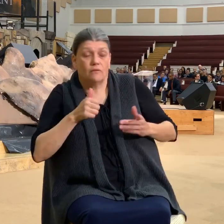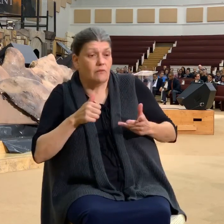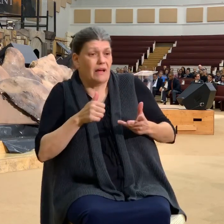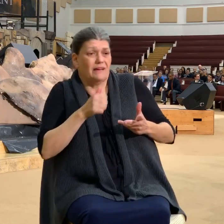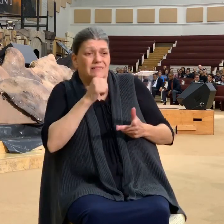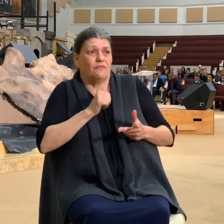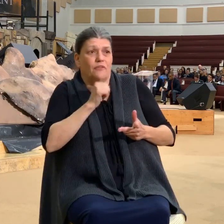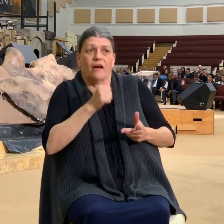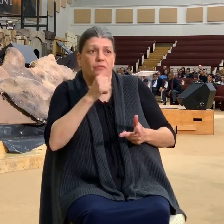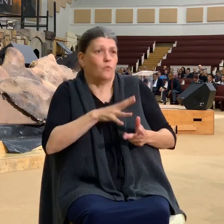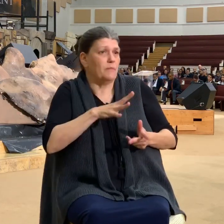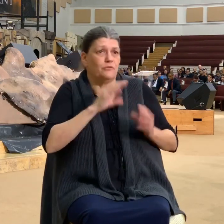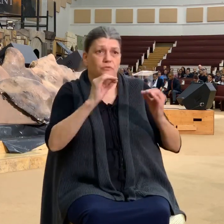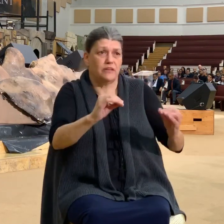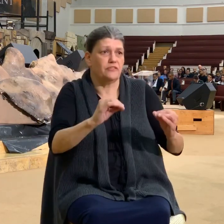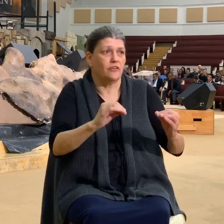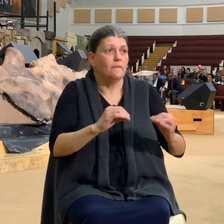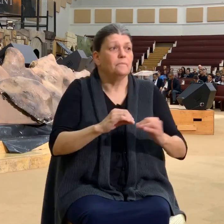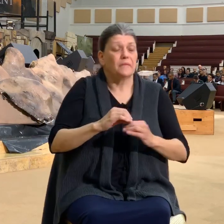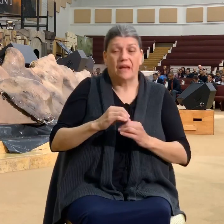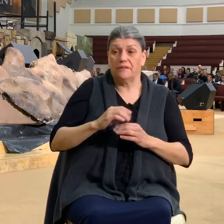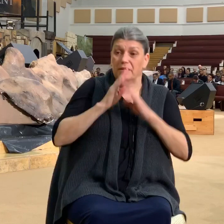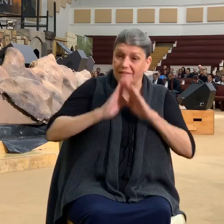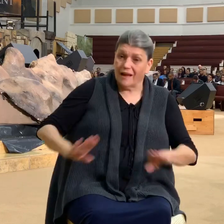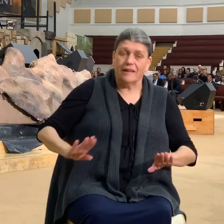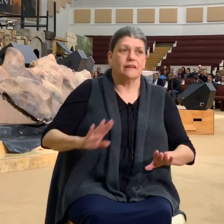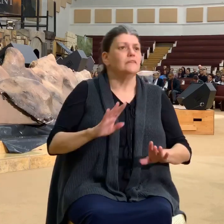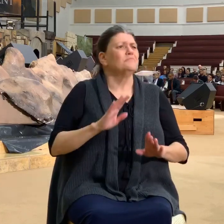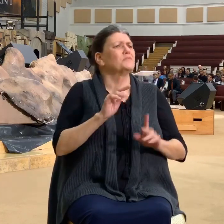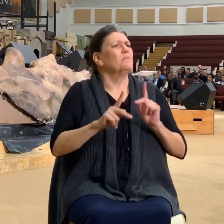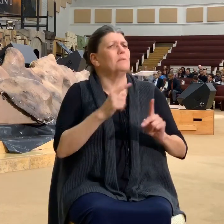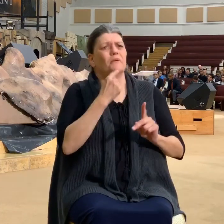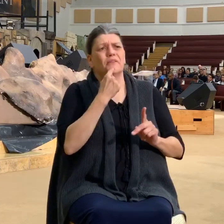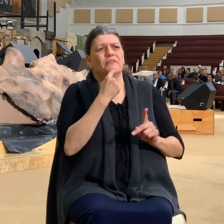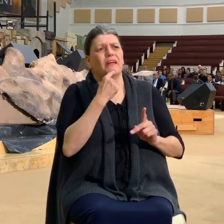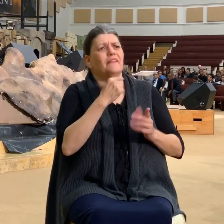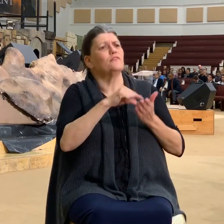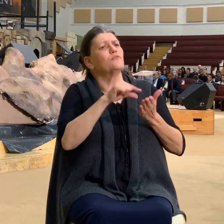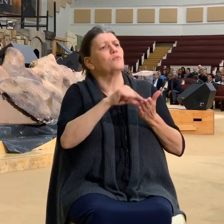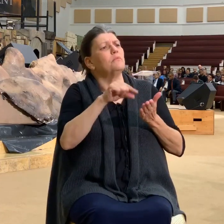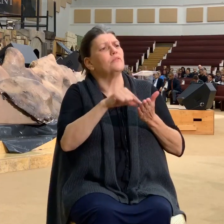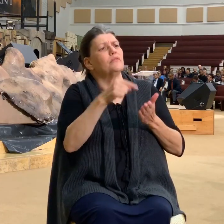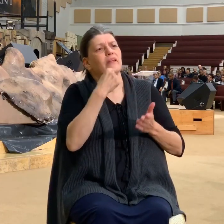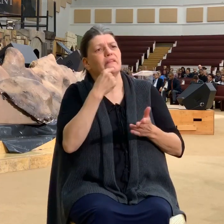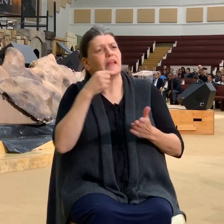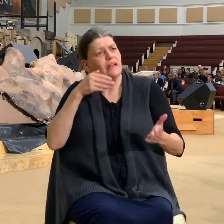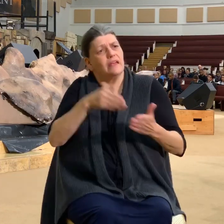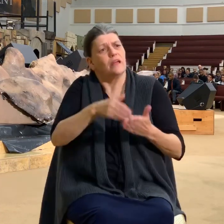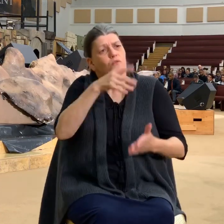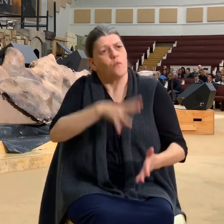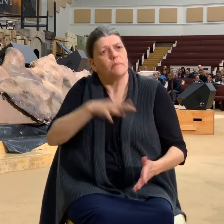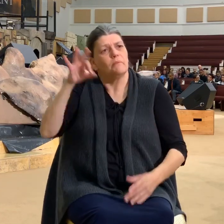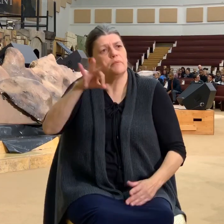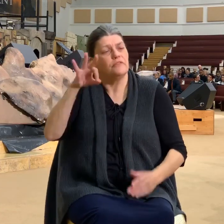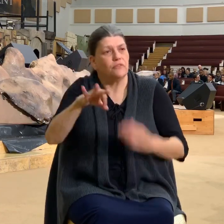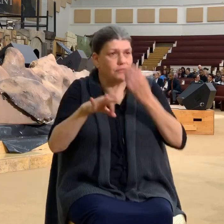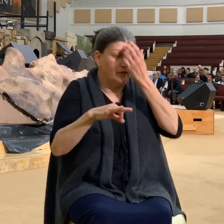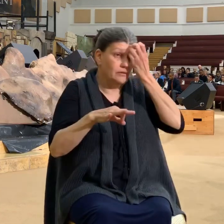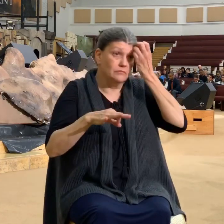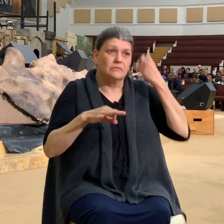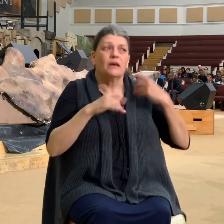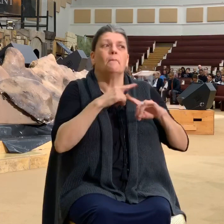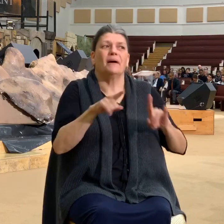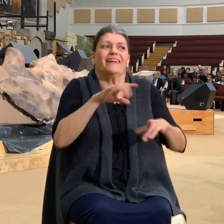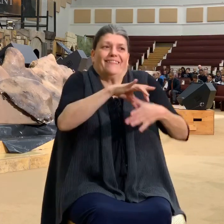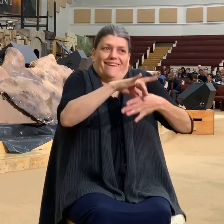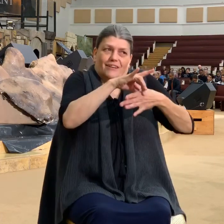authority over the man, but to be in silence. And there's people that take that scripture and say, that is a scripture against women teaching or preaching in church. But you have to understand the context.